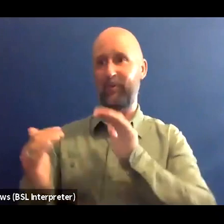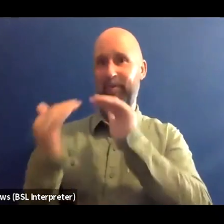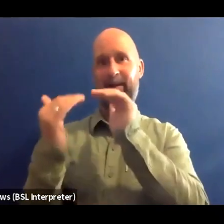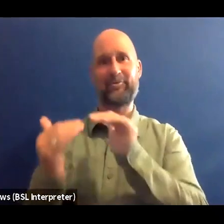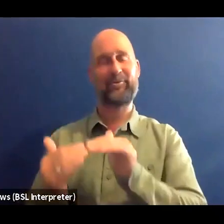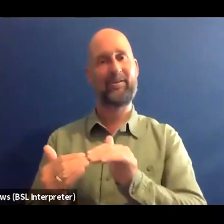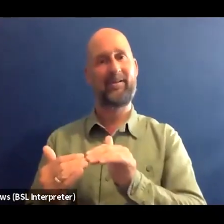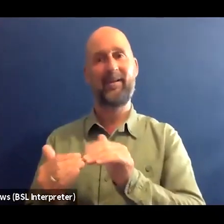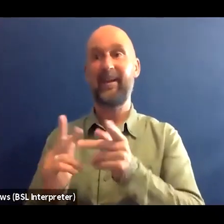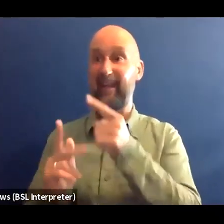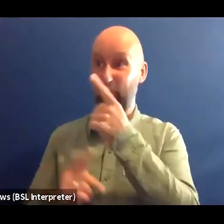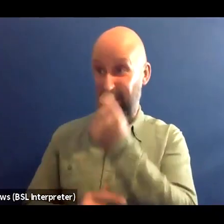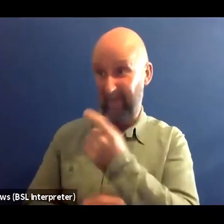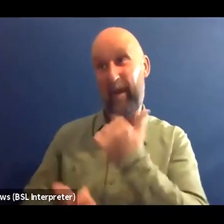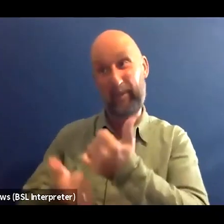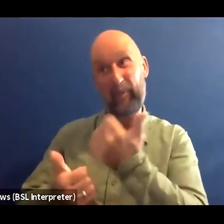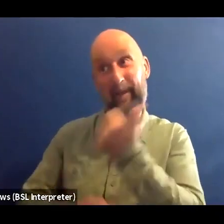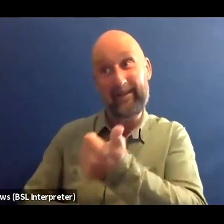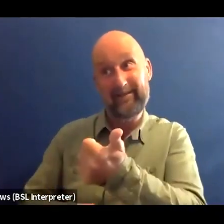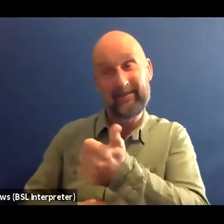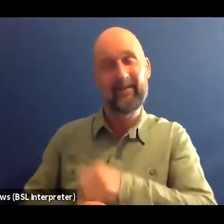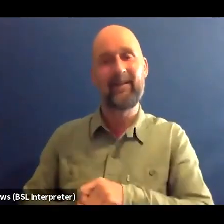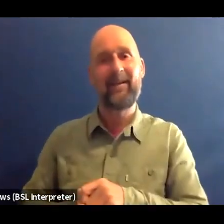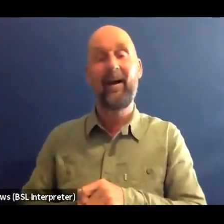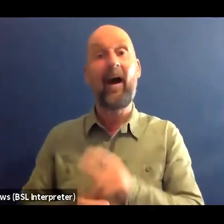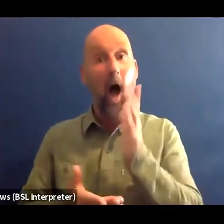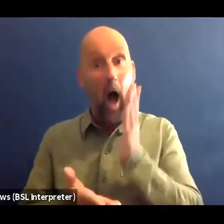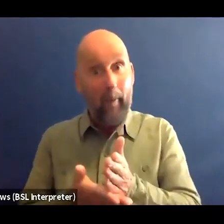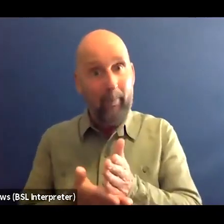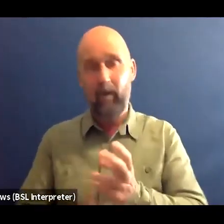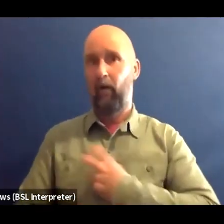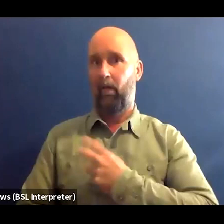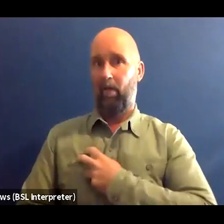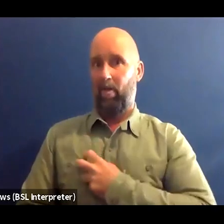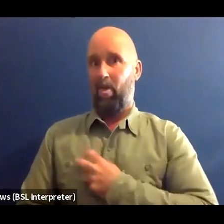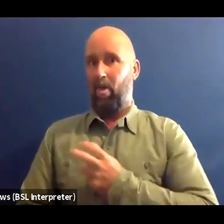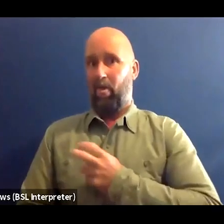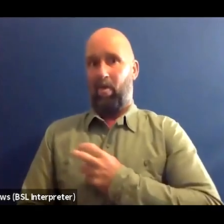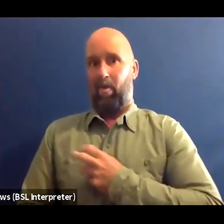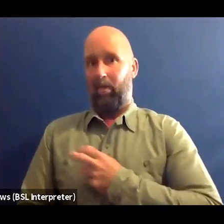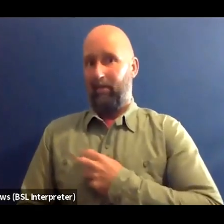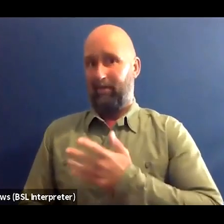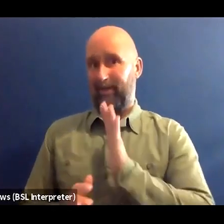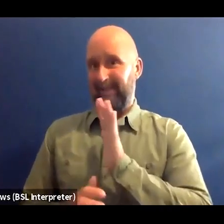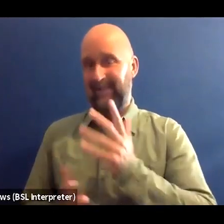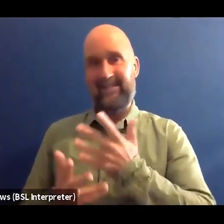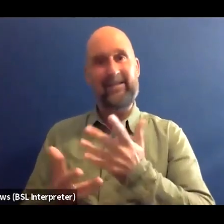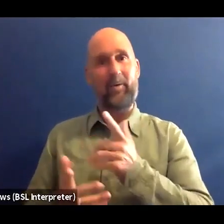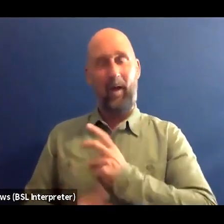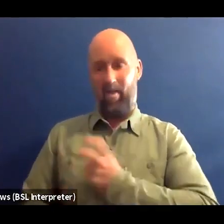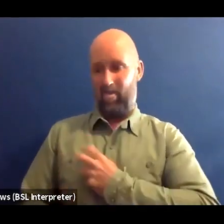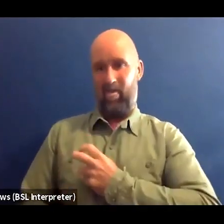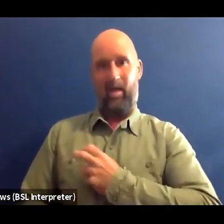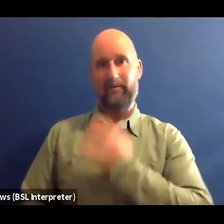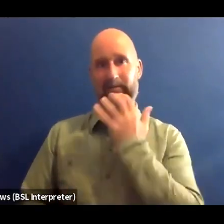If you could do that, that'd be really great. And so it's nerve-wracking to do that because, you're kind of, it can be scary about what